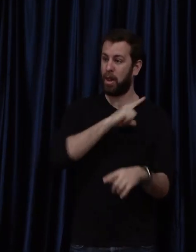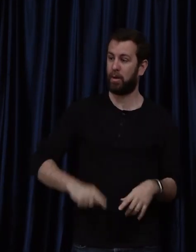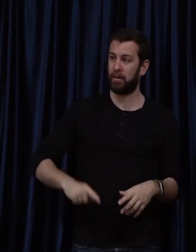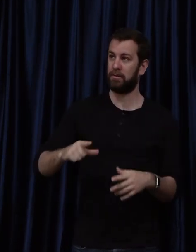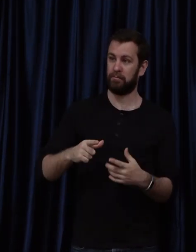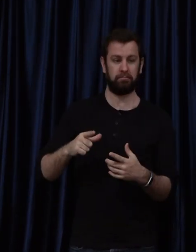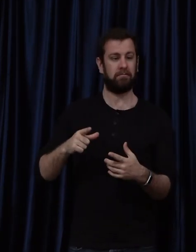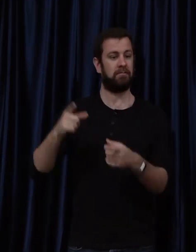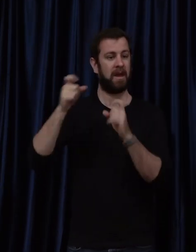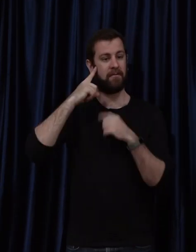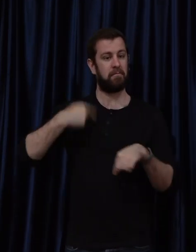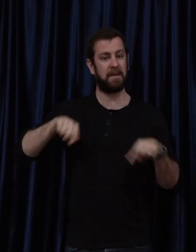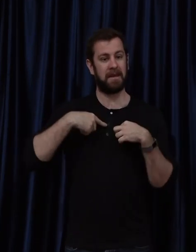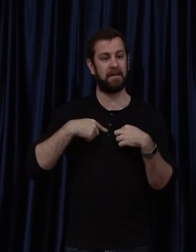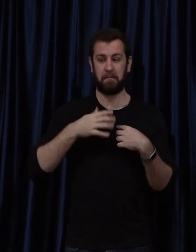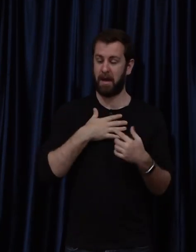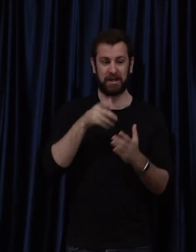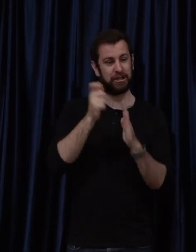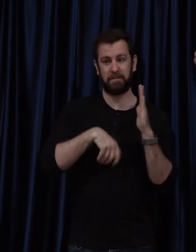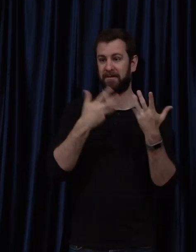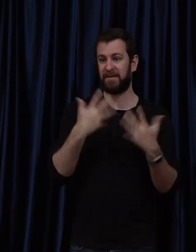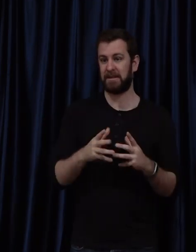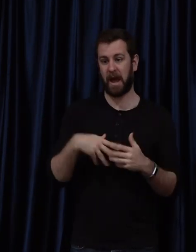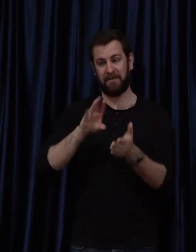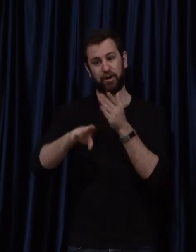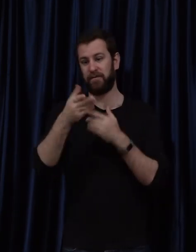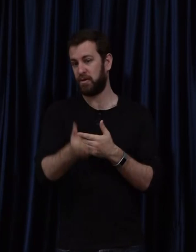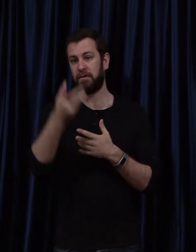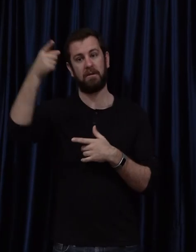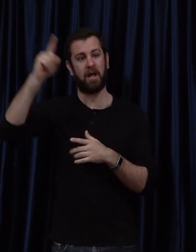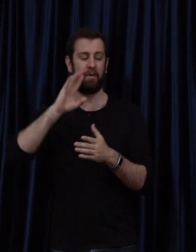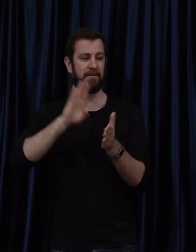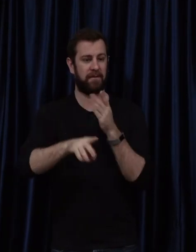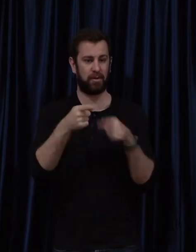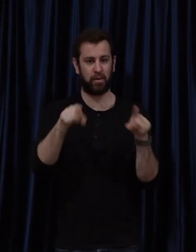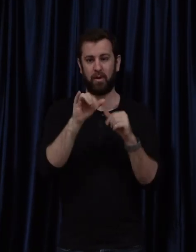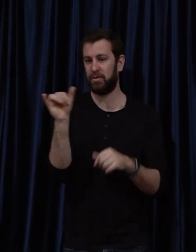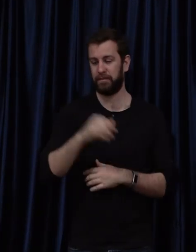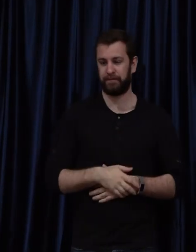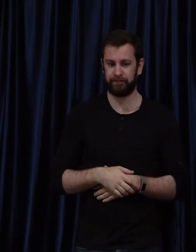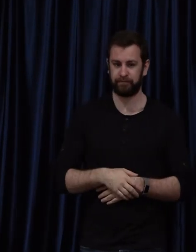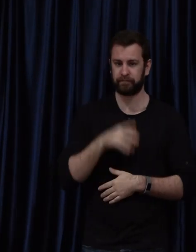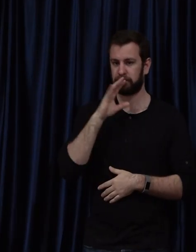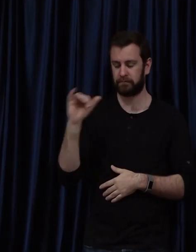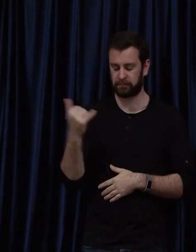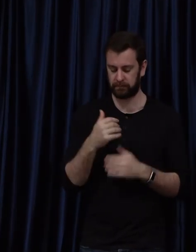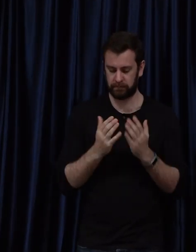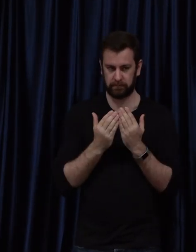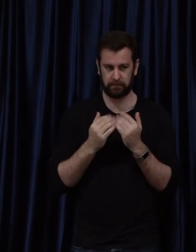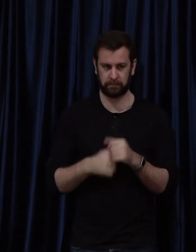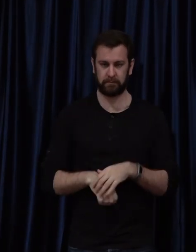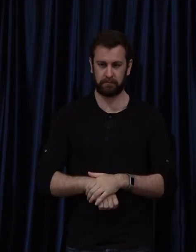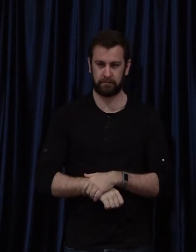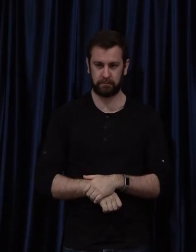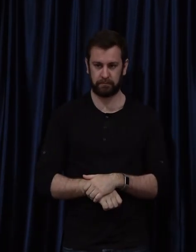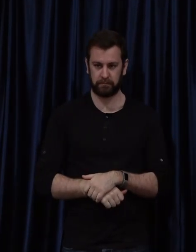my chapter with you is done. I have forgiven you, and may Allah forgive you. Wa sallallahumma wa sallim ala nabiyyina Muhammad wa ala alihi